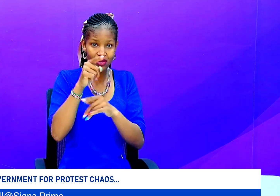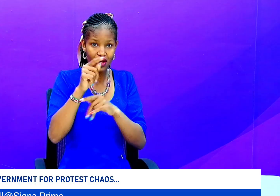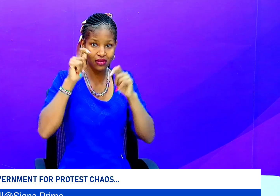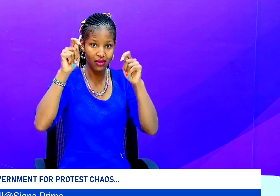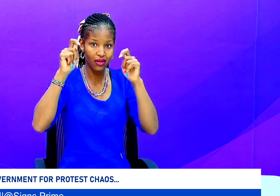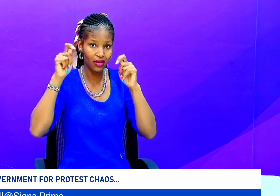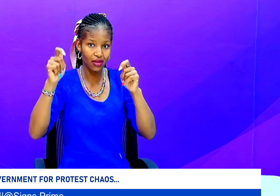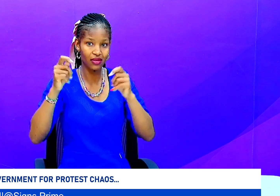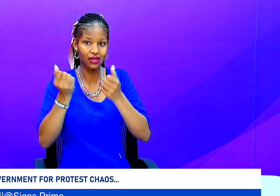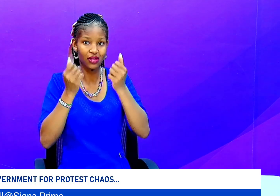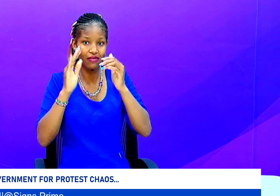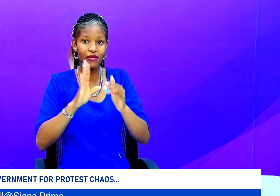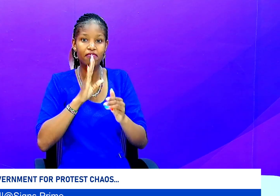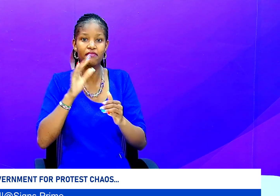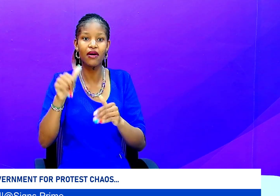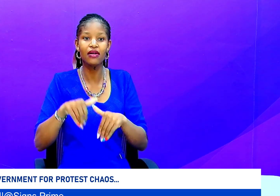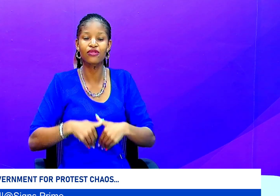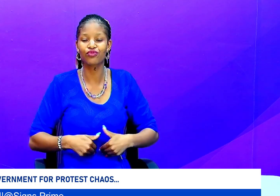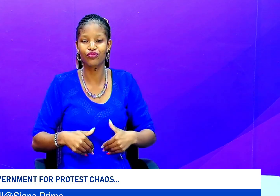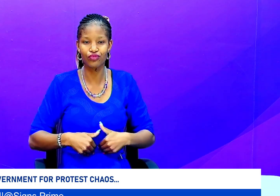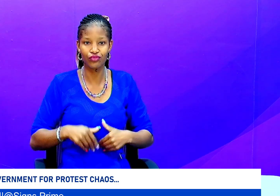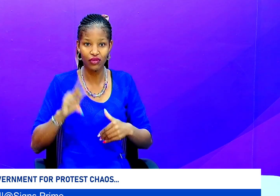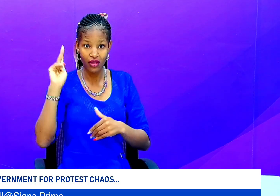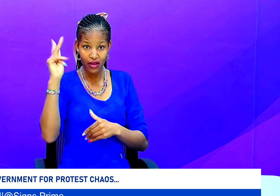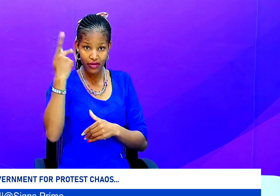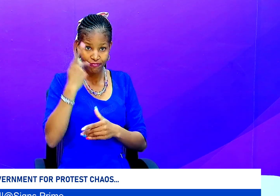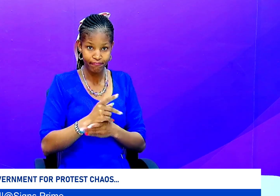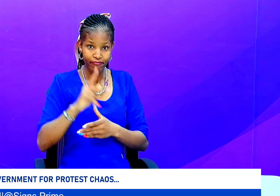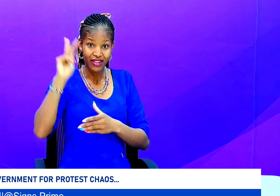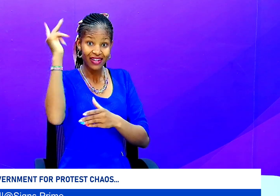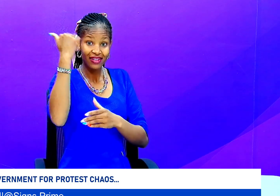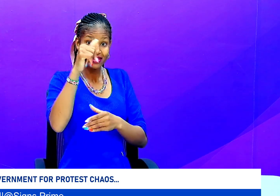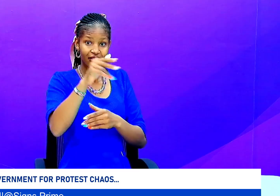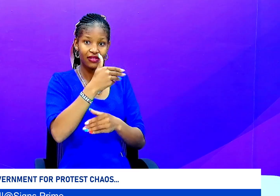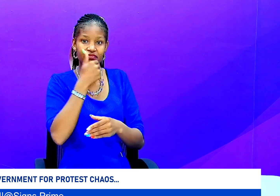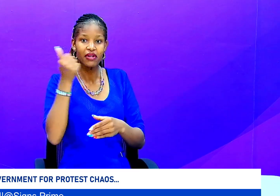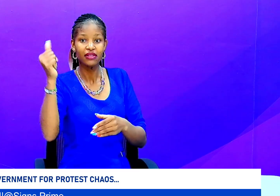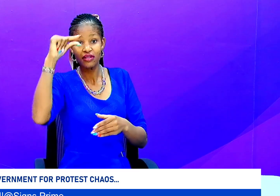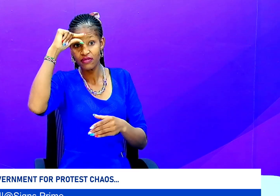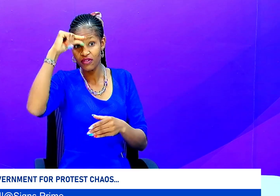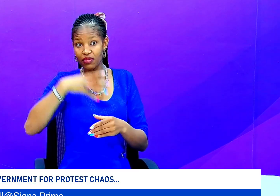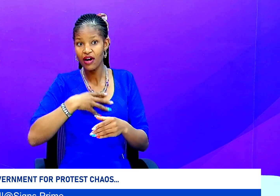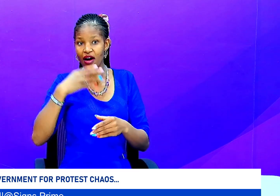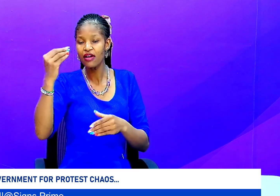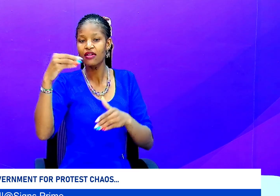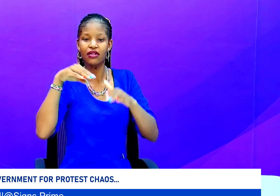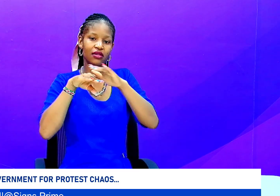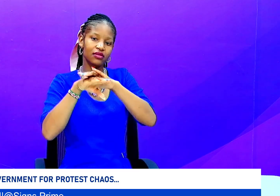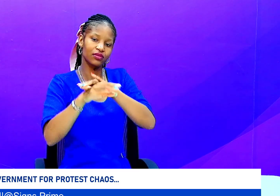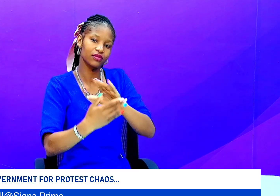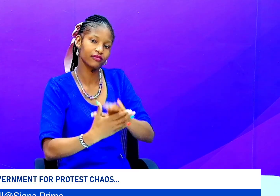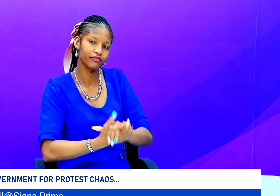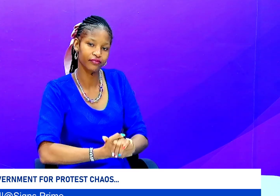following a week of nationwide protests driven by young Kenyans demanding better governance